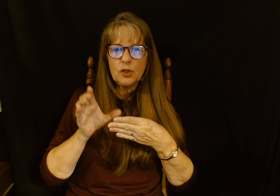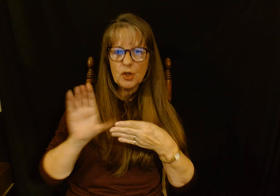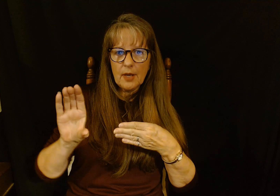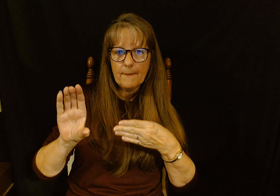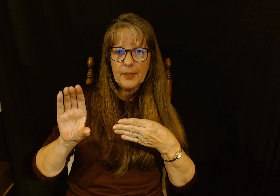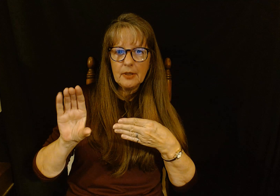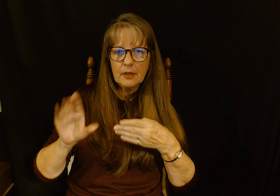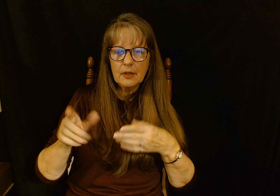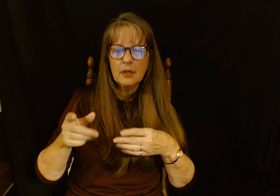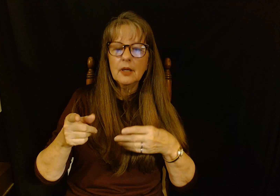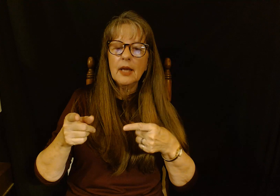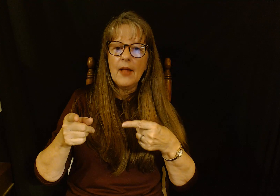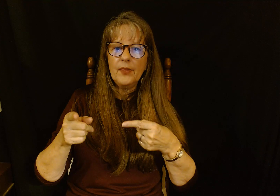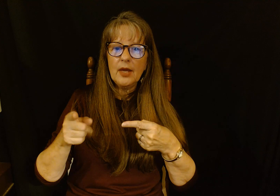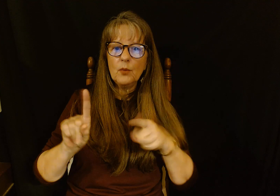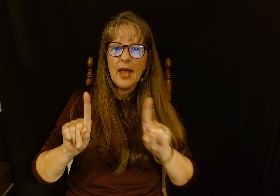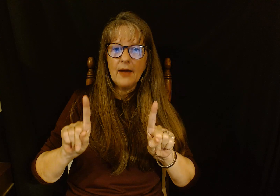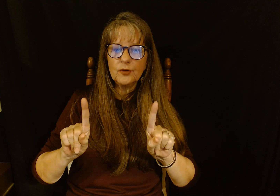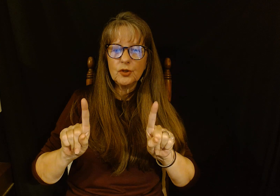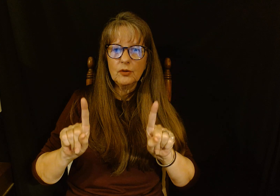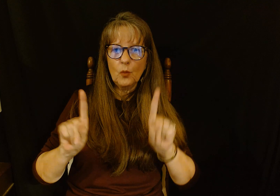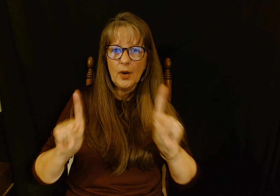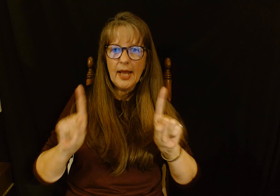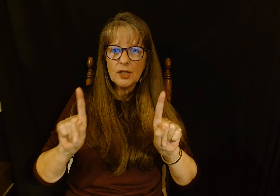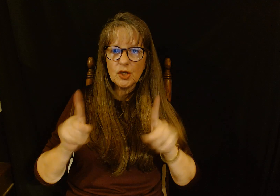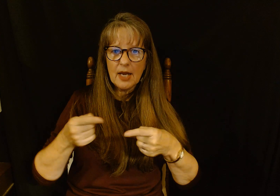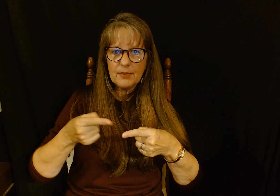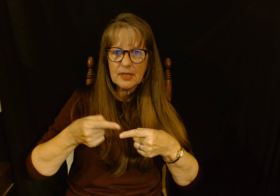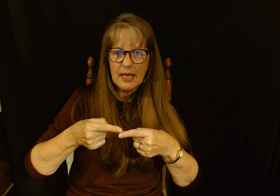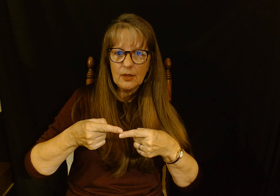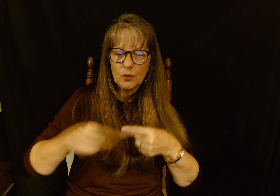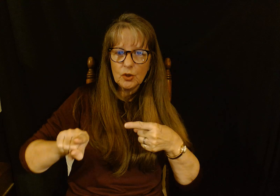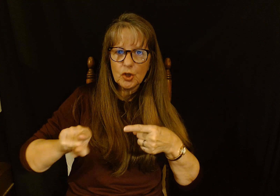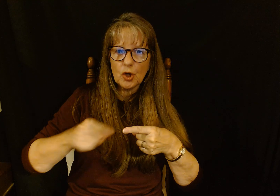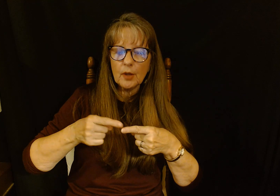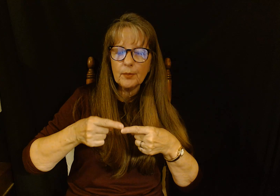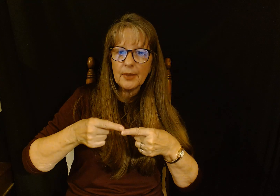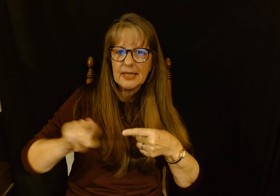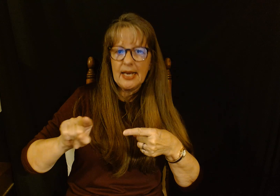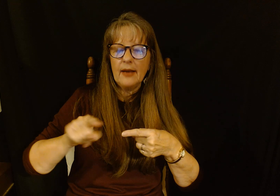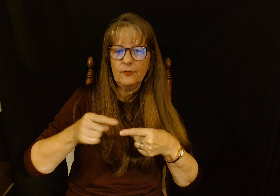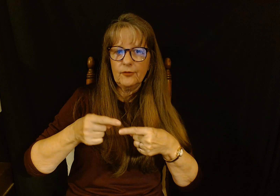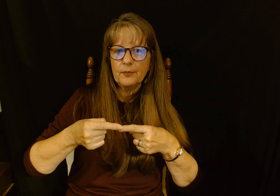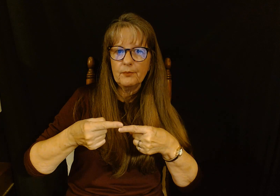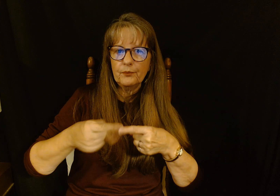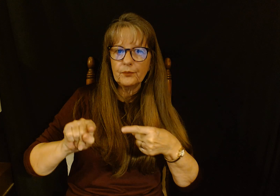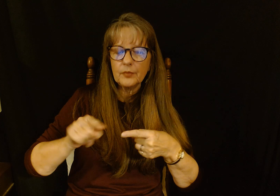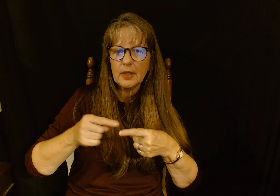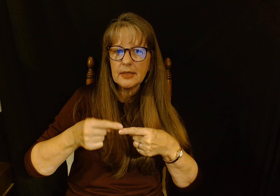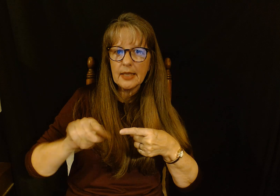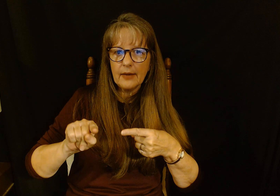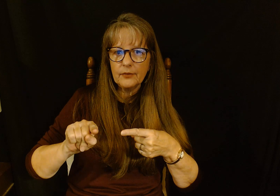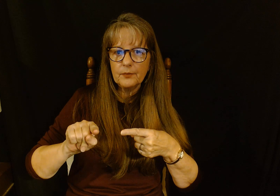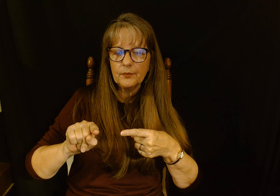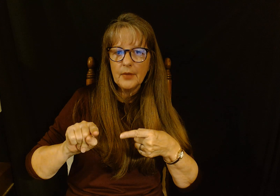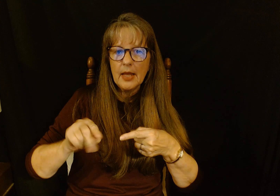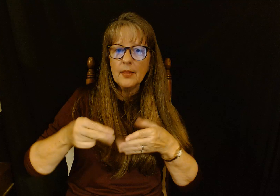Chip, and then we have the one hand shapes, and sharp, it's a knife. It's a knife. Then we